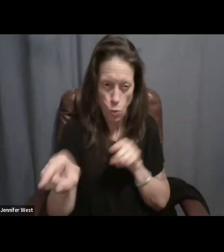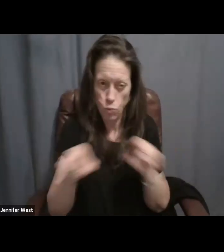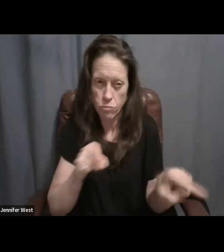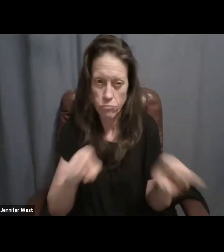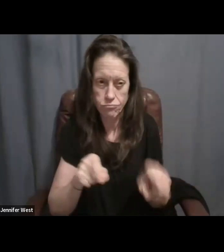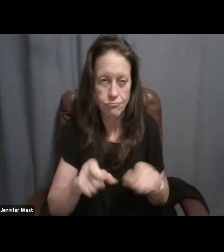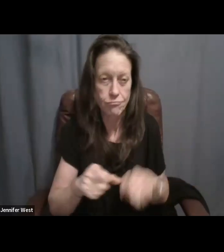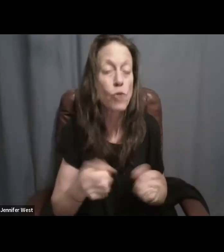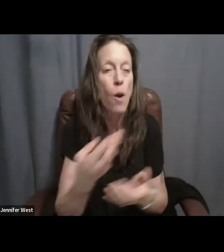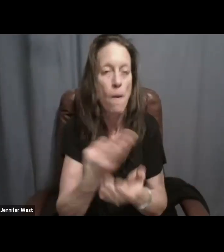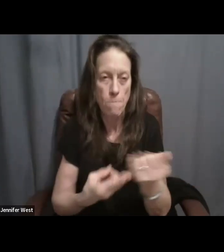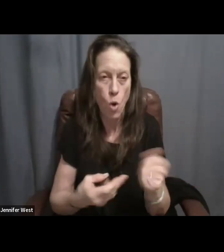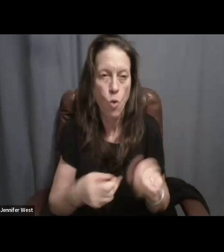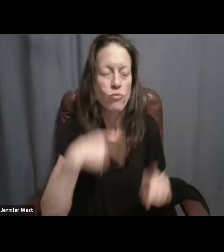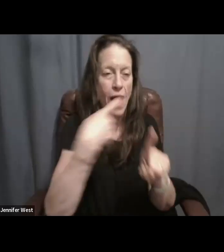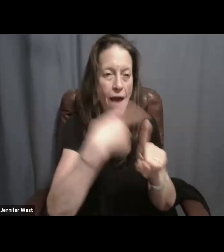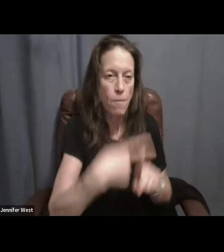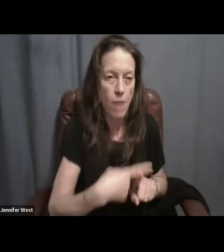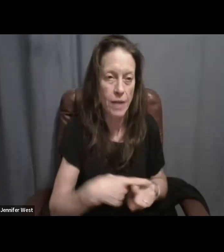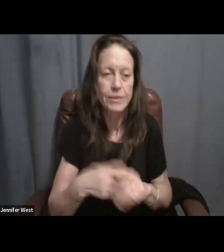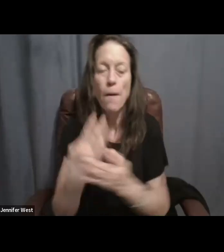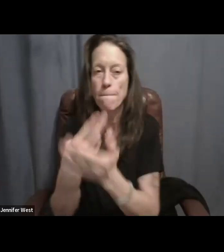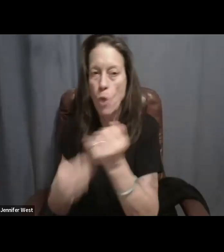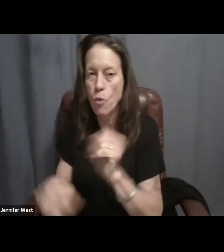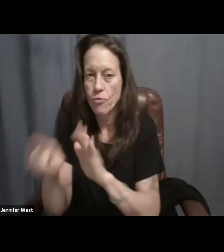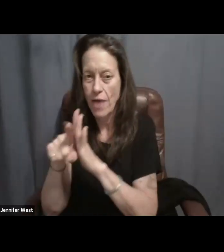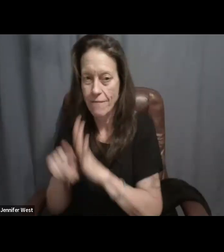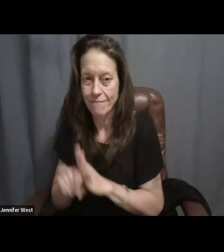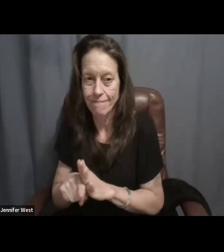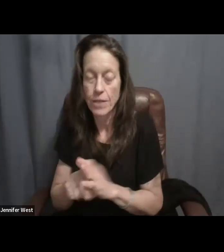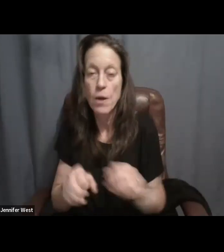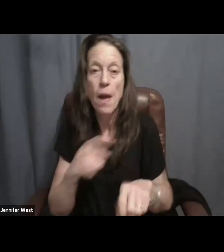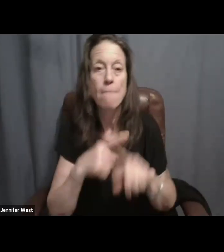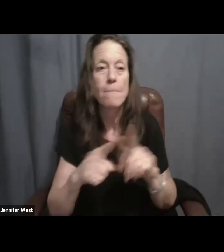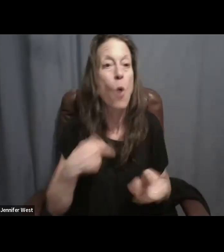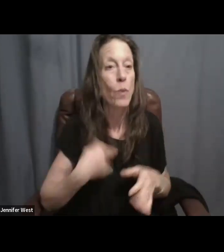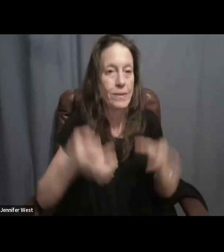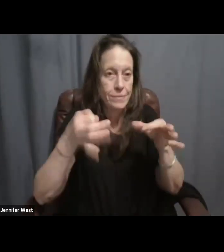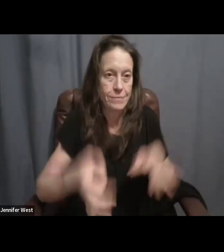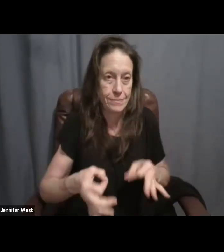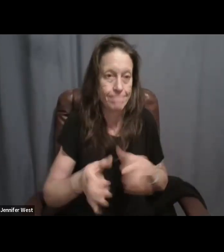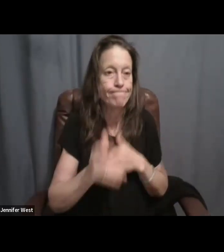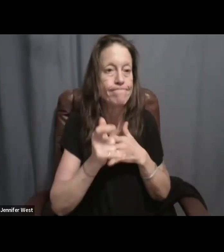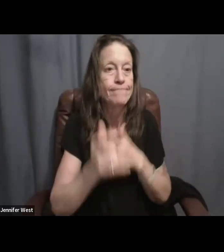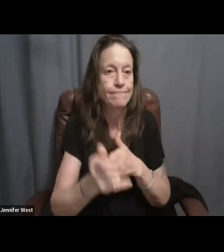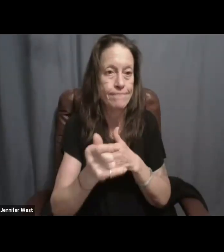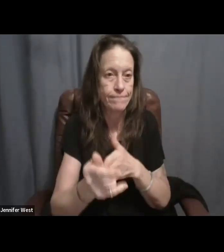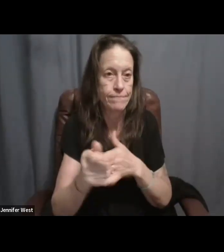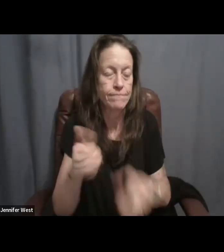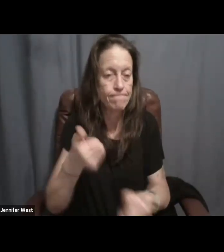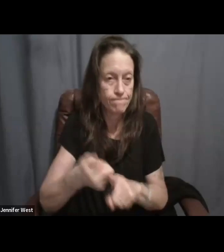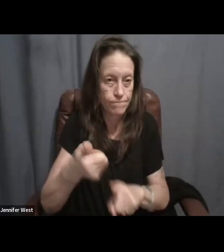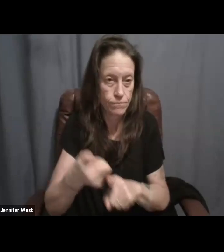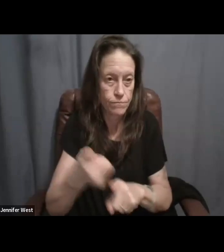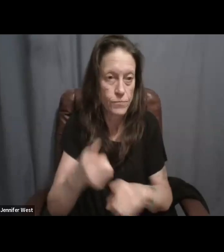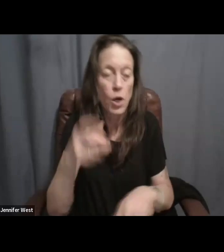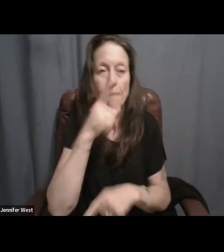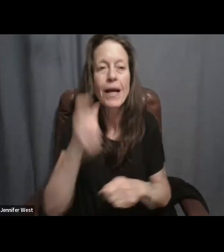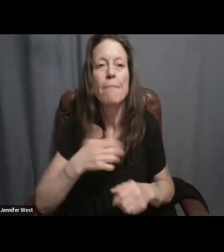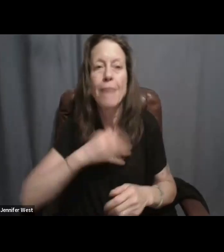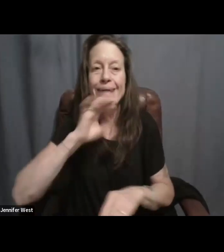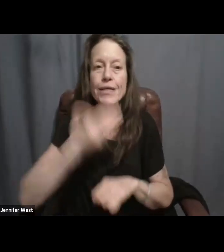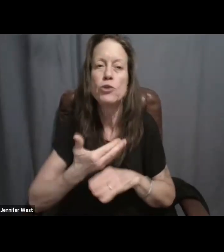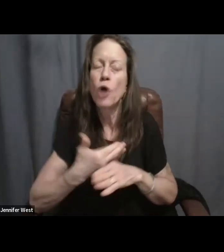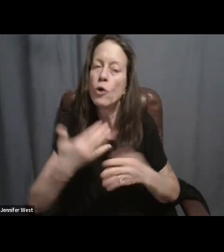pluses and minuses. We chose self-directed because I knew that my daughter is very social. that she makes